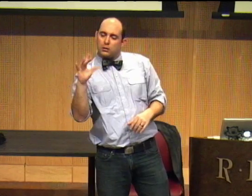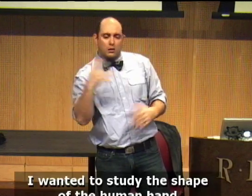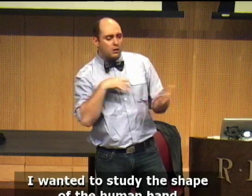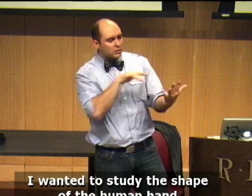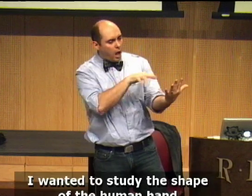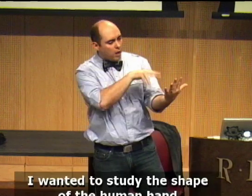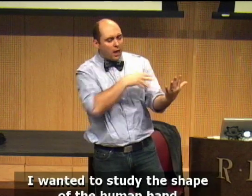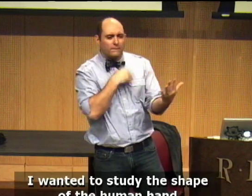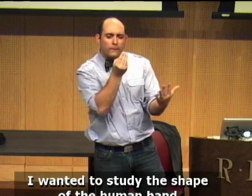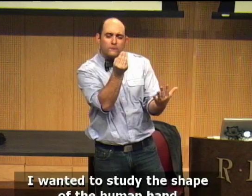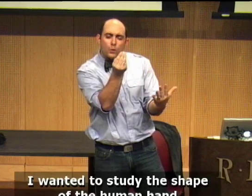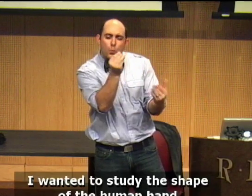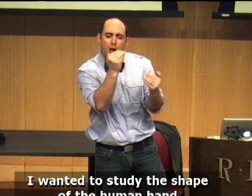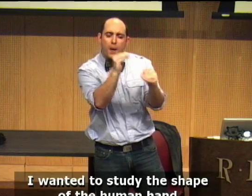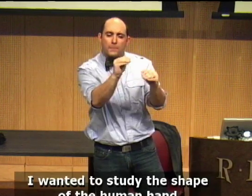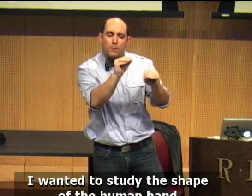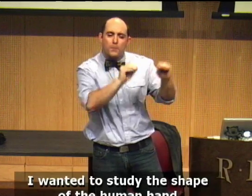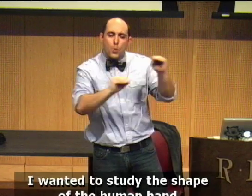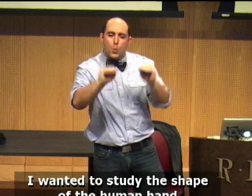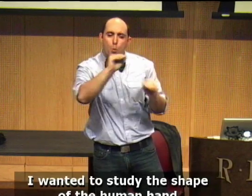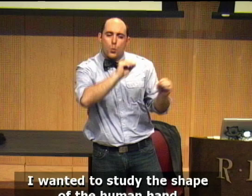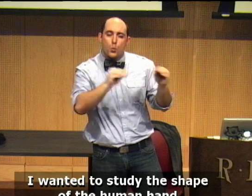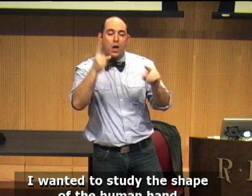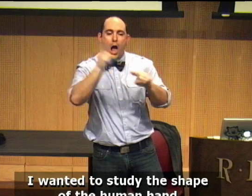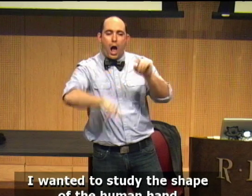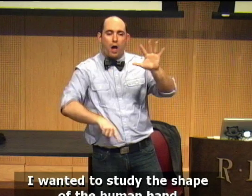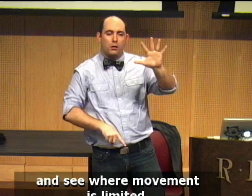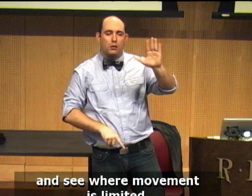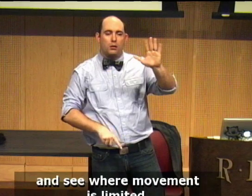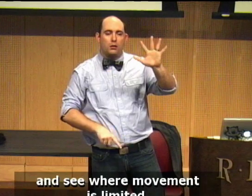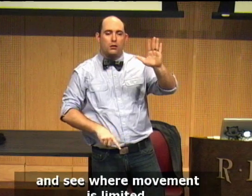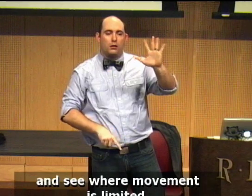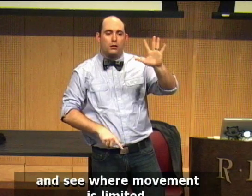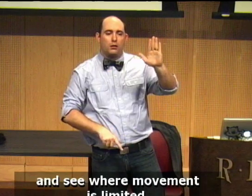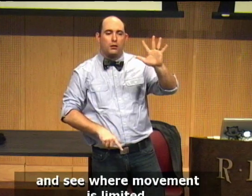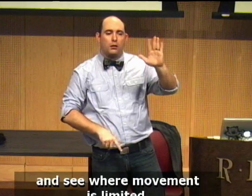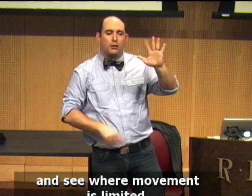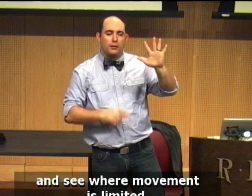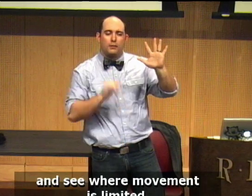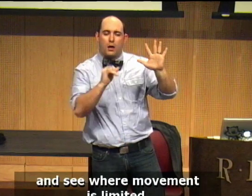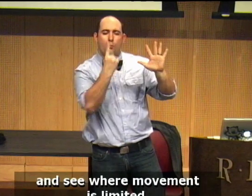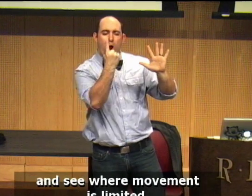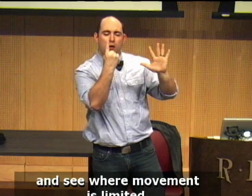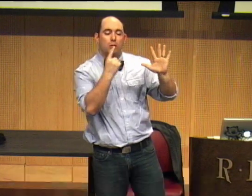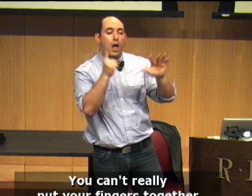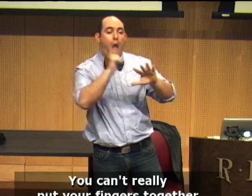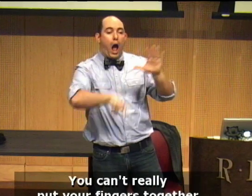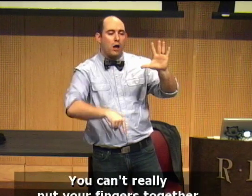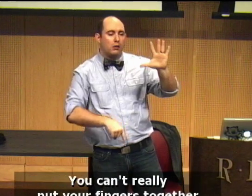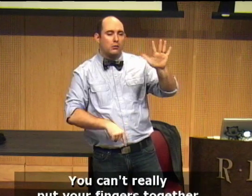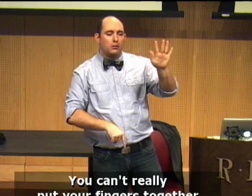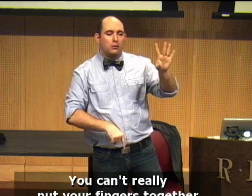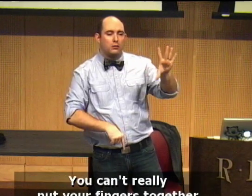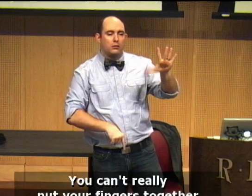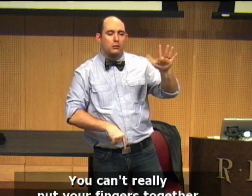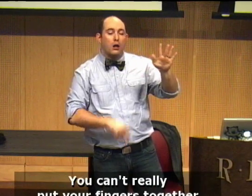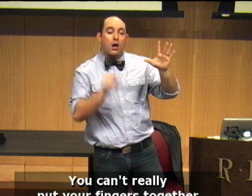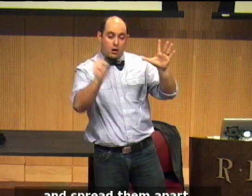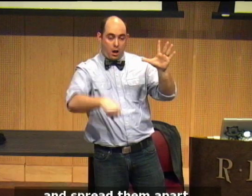I wanted to study the shape of the human hand and see where movement is limited. You can't really put your fingers together and spread